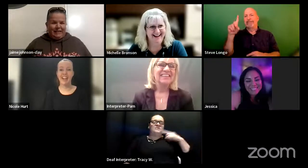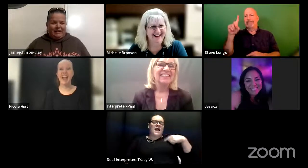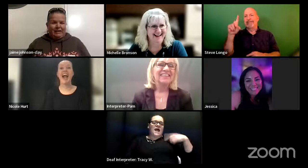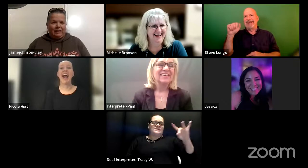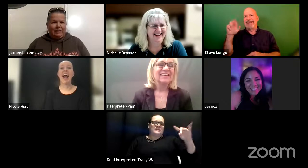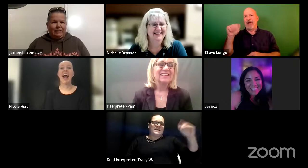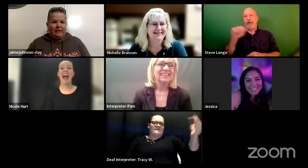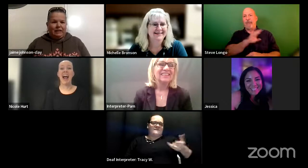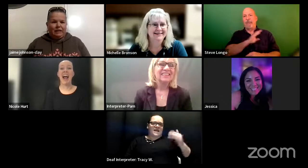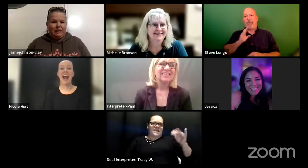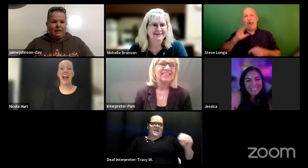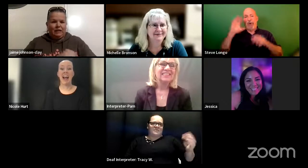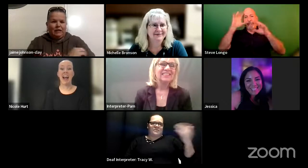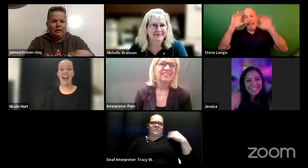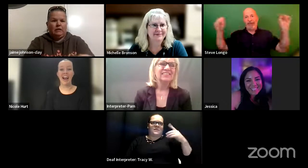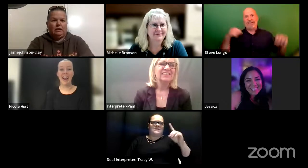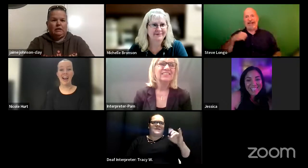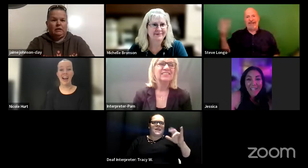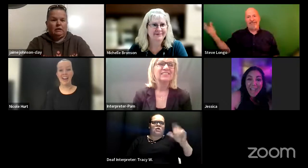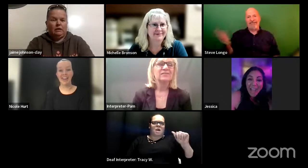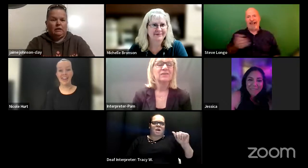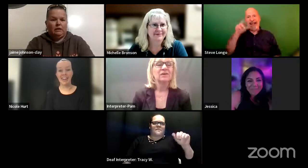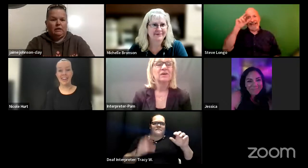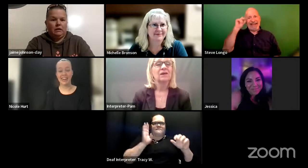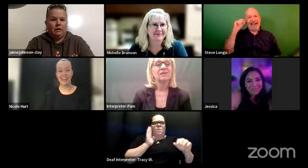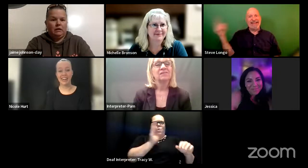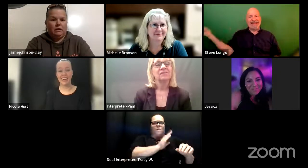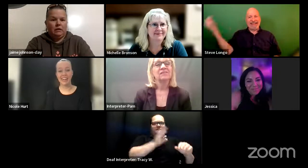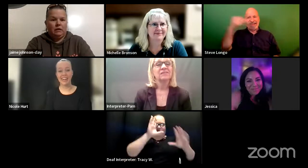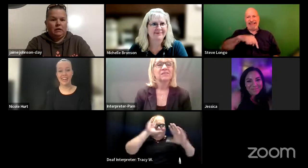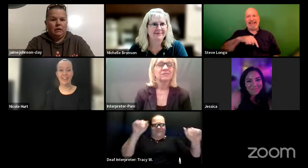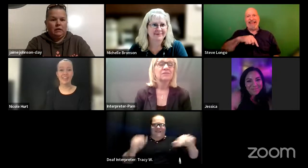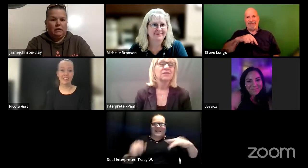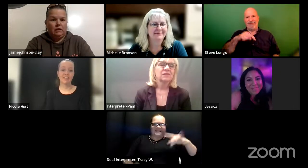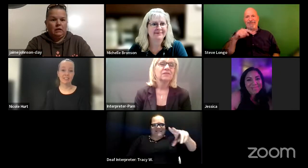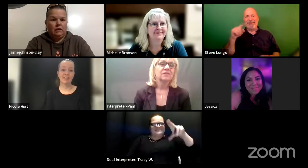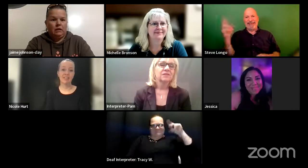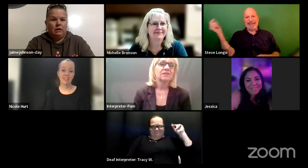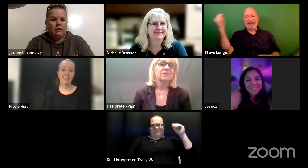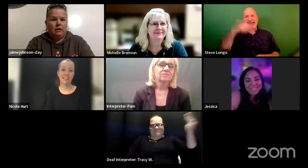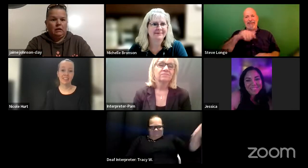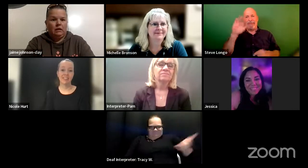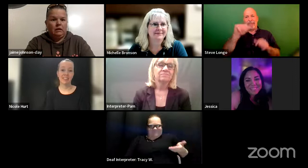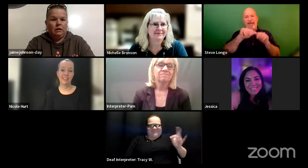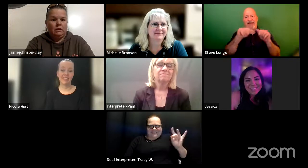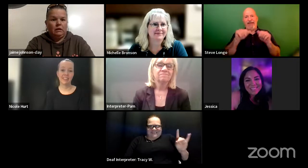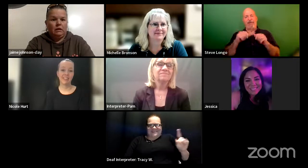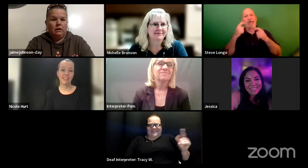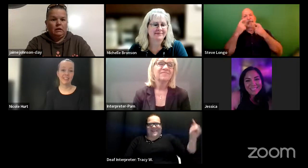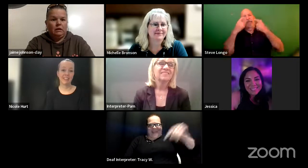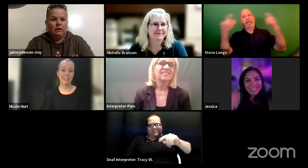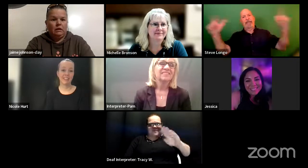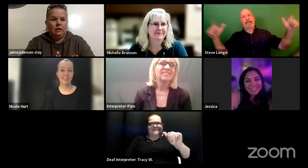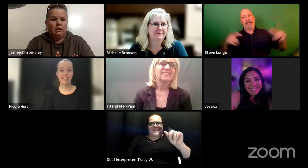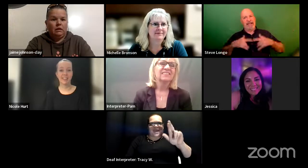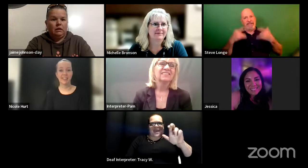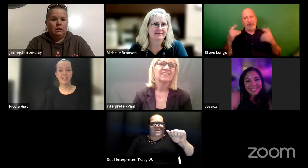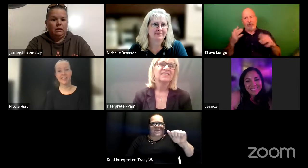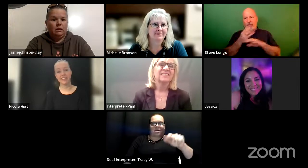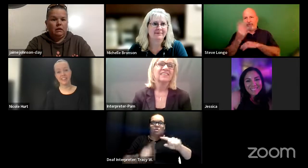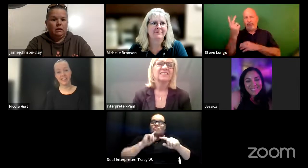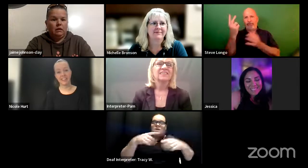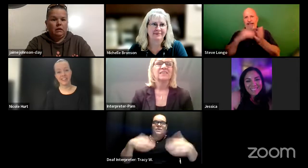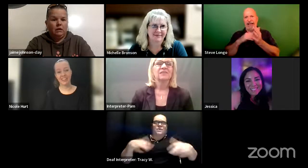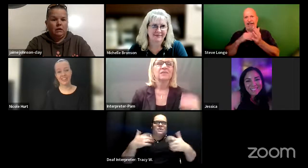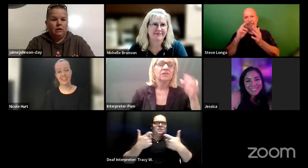Steve Longo saying, yes, I did invite him when I was on the DeCara board, serving as president, and he did come to the Bay